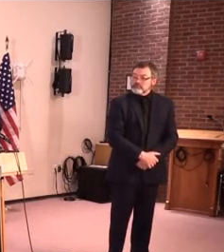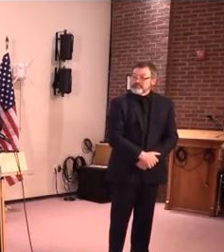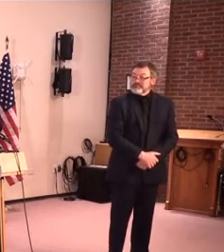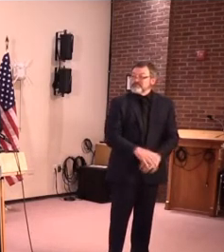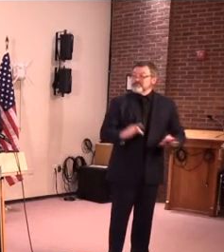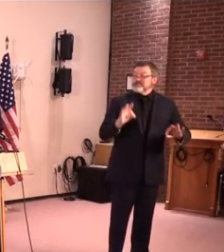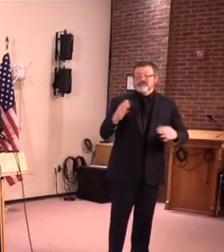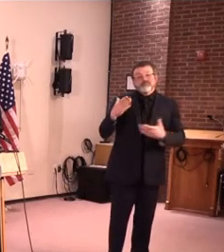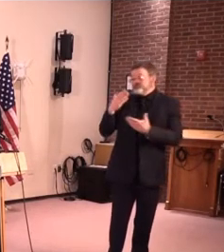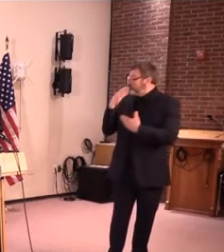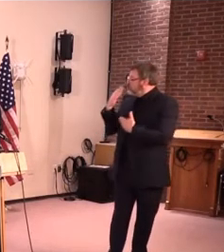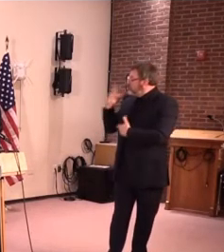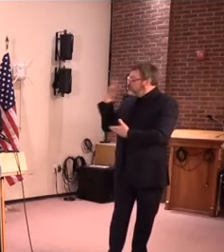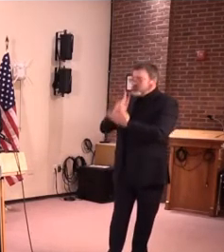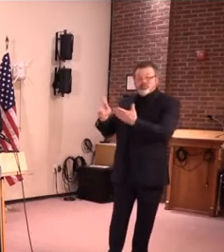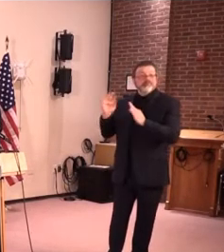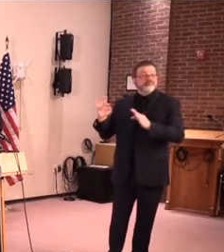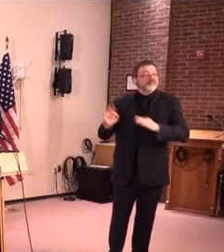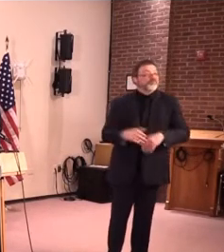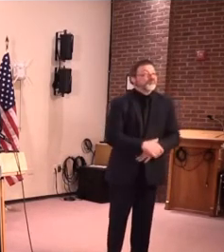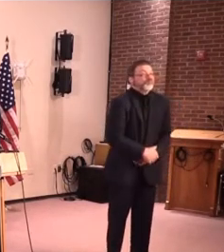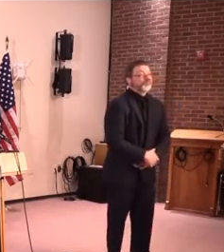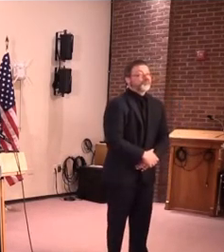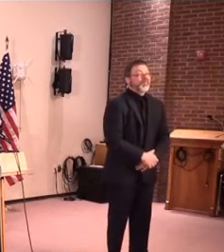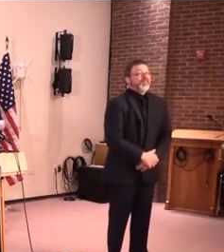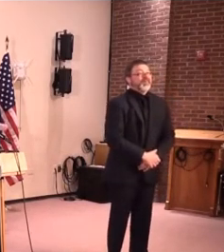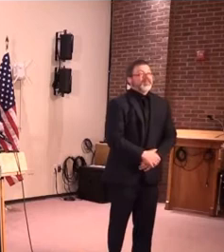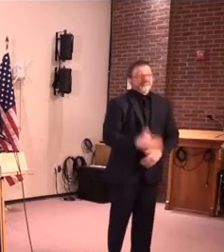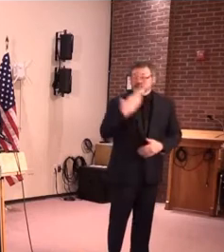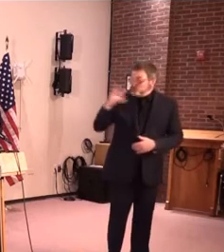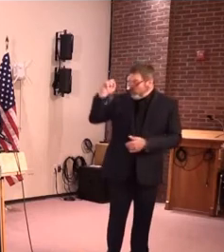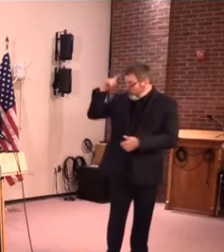Thank you, Secretary Curley and Governor Scott,